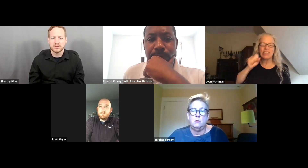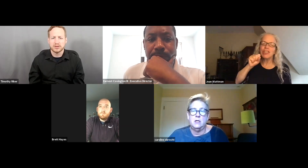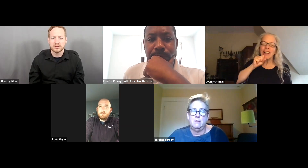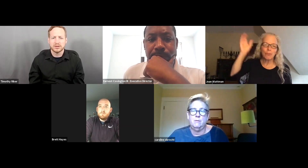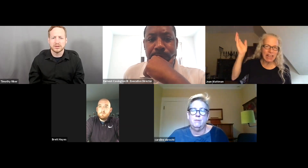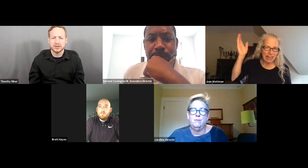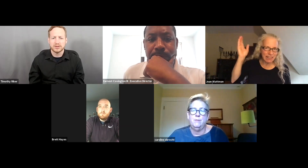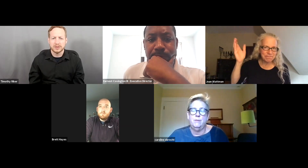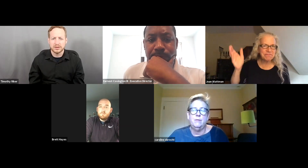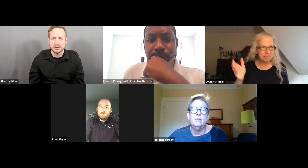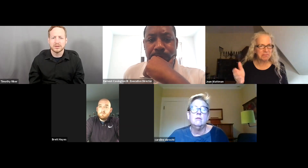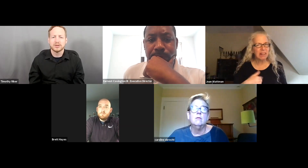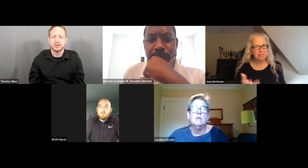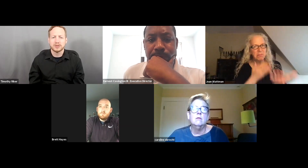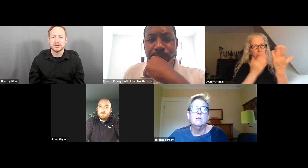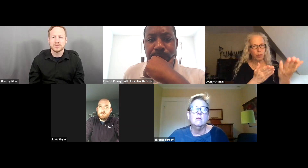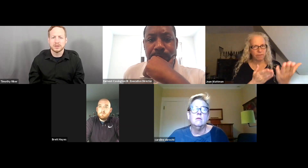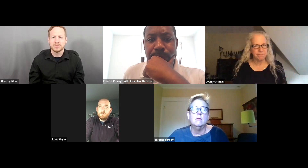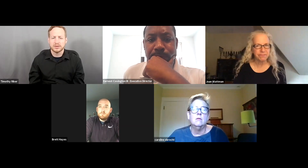Shane Feldman.